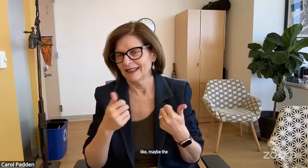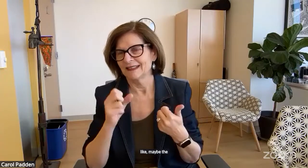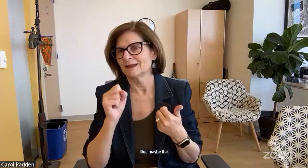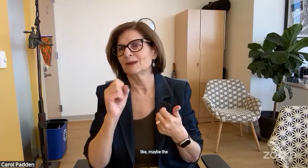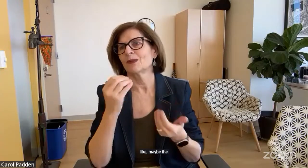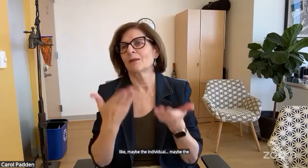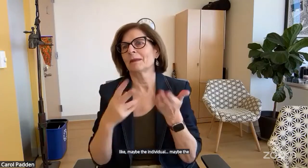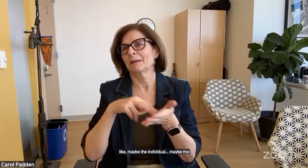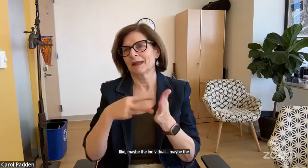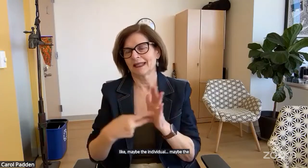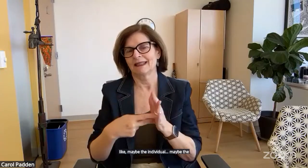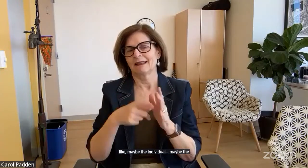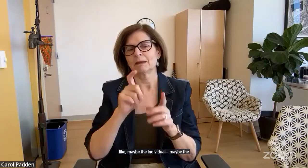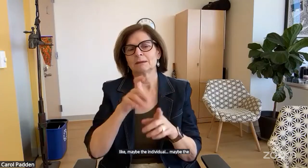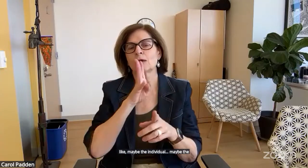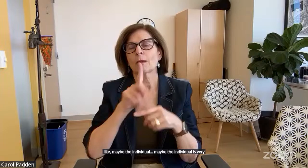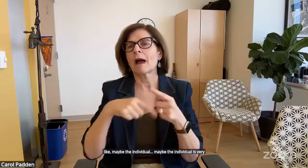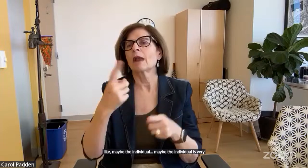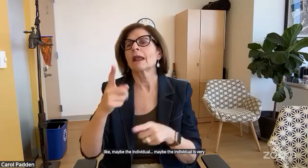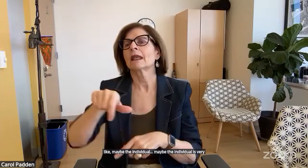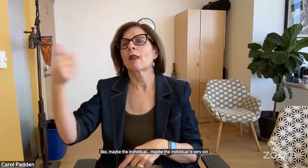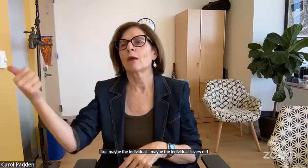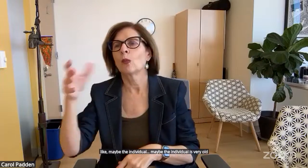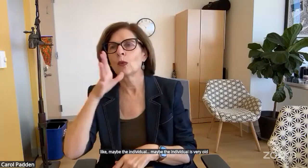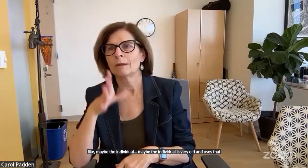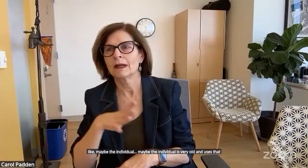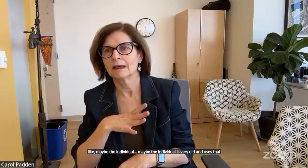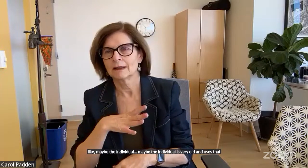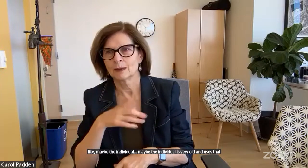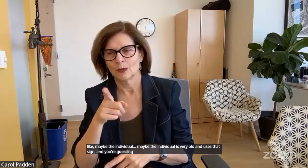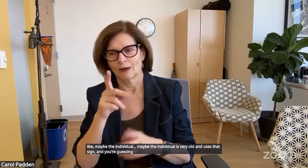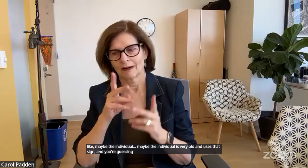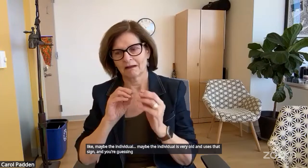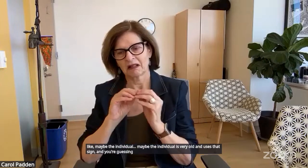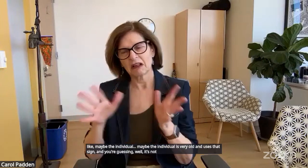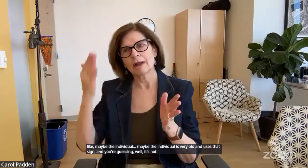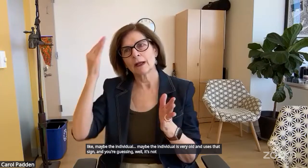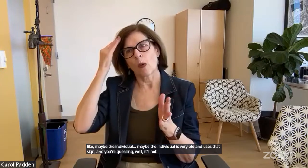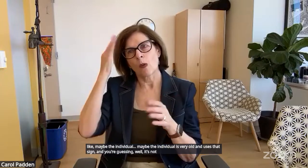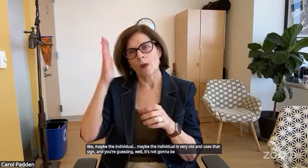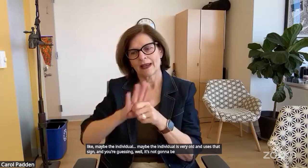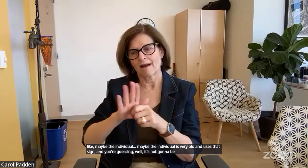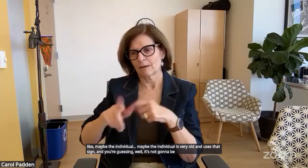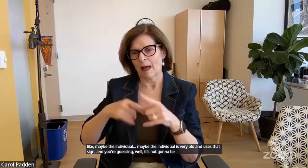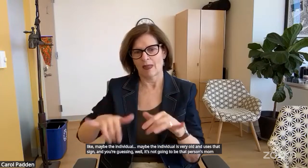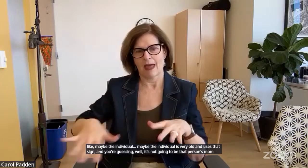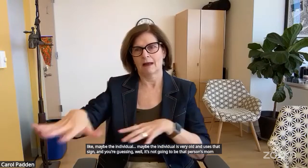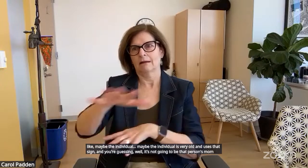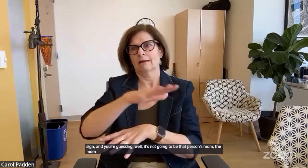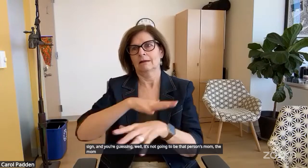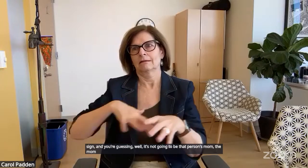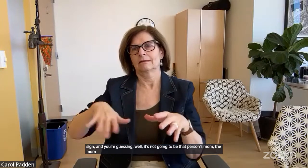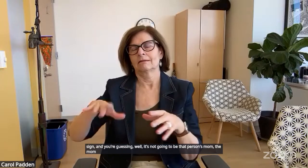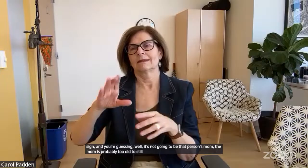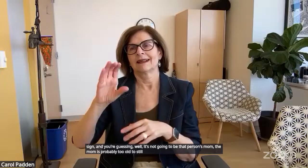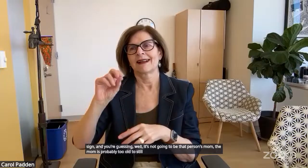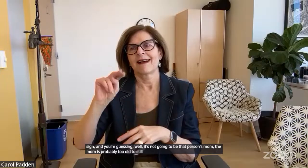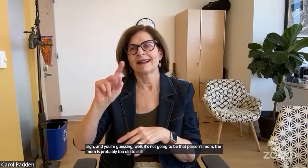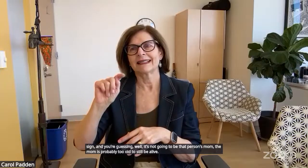maybe the individual is very old and uses that sign and you're guessing, well, it's not going to be that person's mom. The mom is probably too old to still be alive. So you